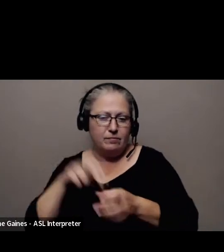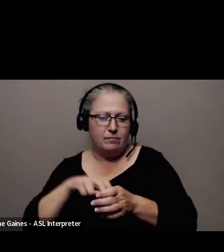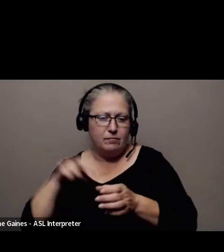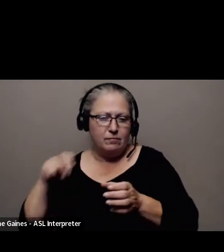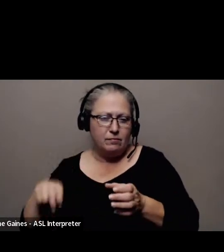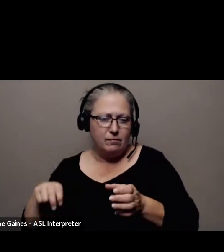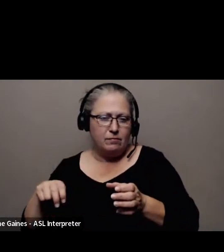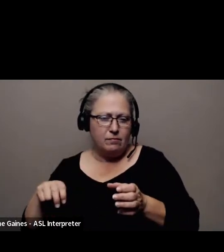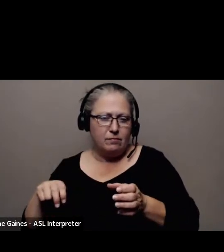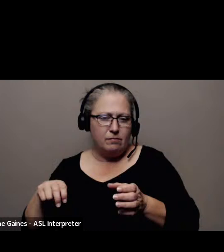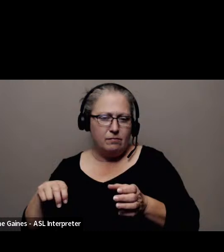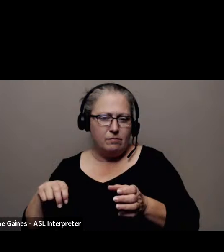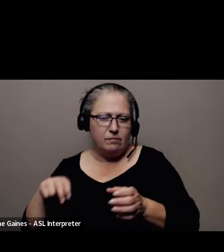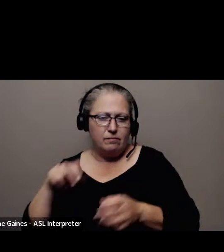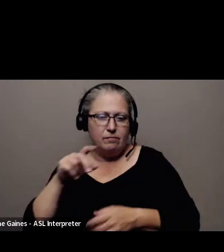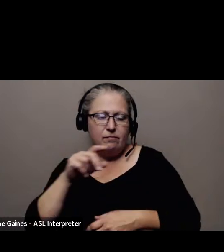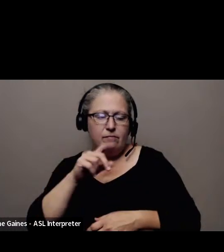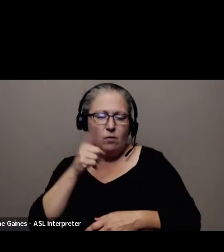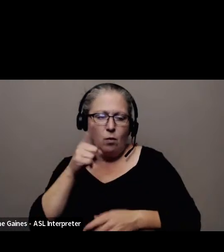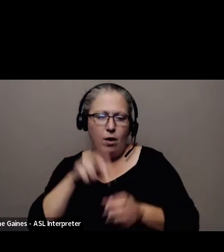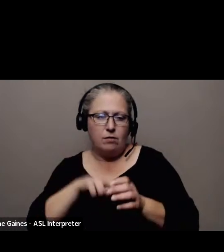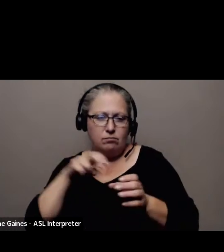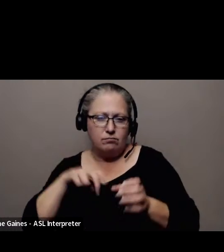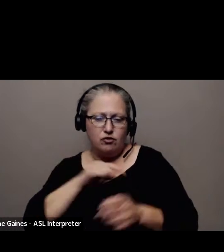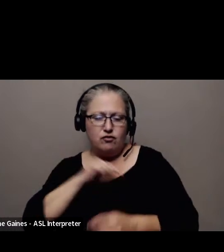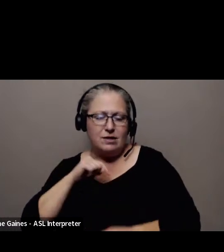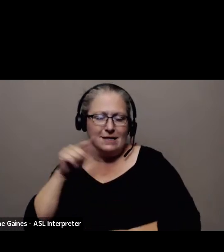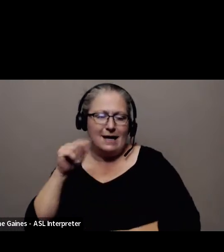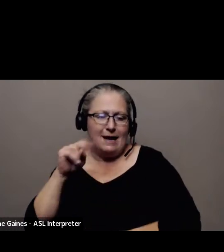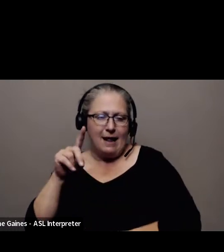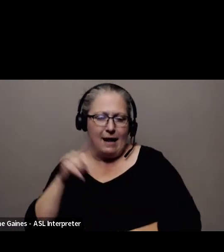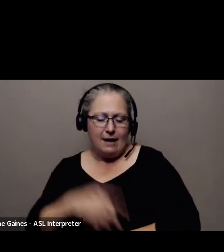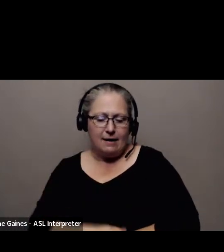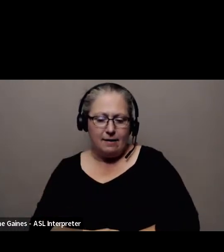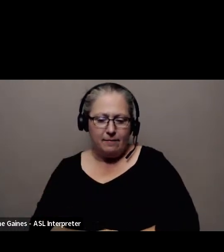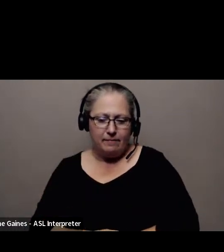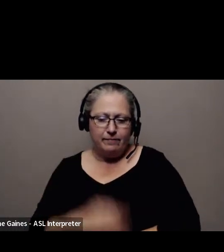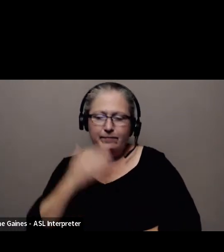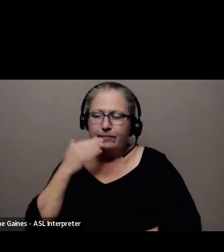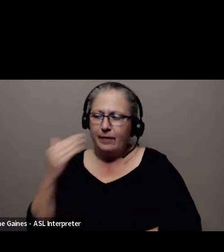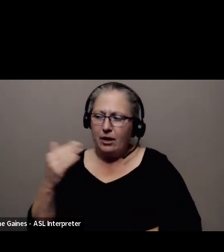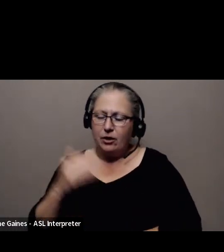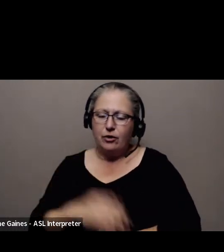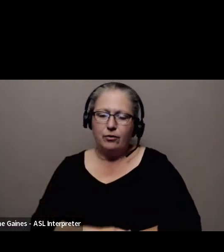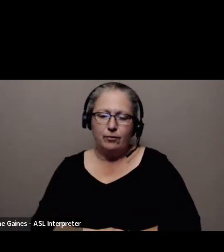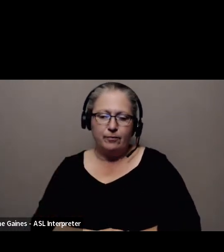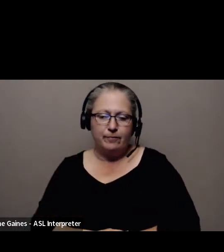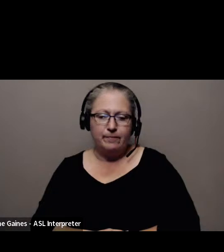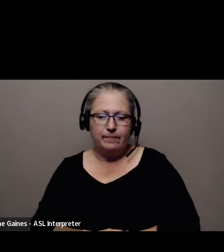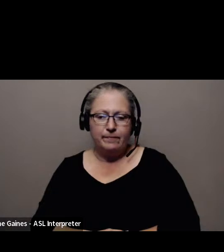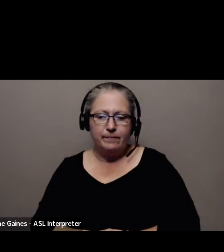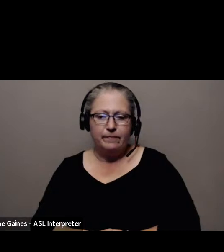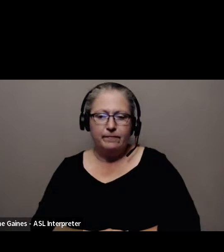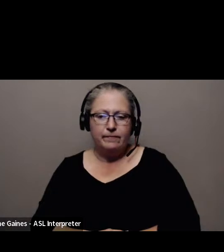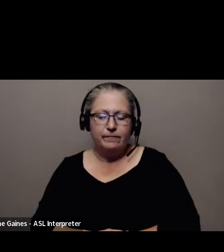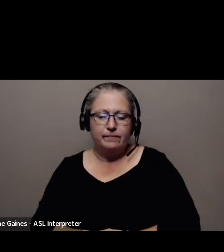Sorry? I'm going to abstain. Okay, an abstention by trustee Land. Thank you. Let's